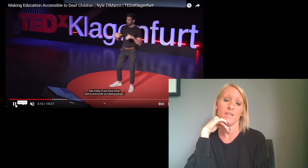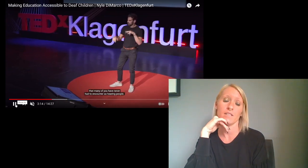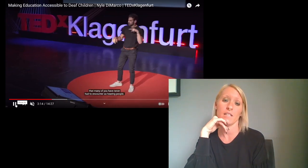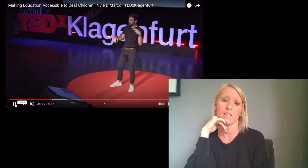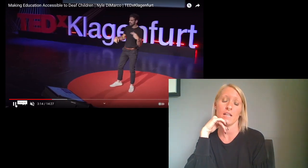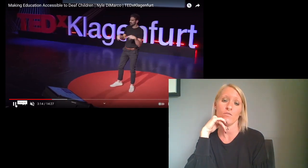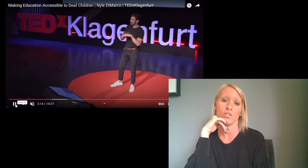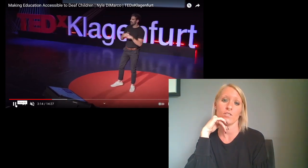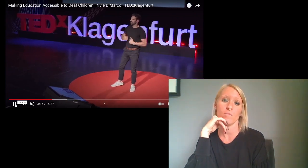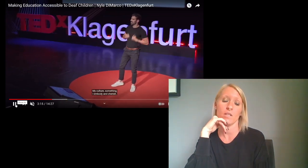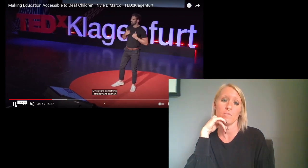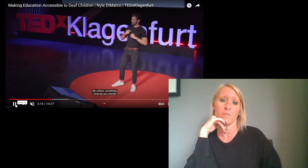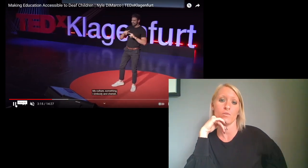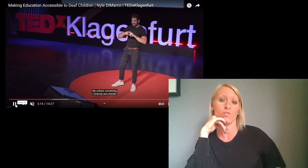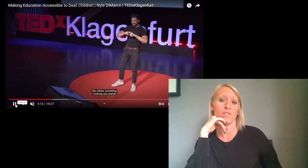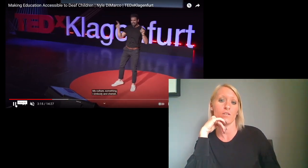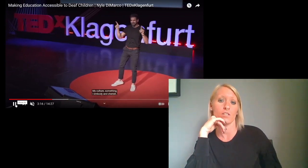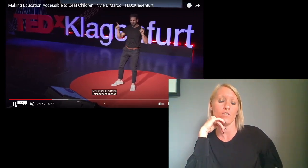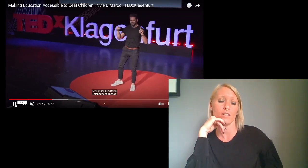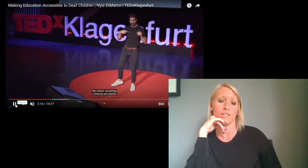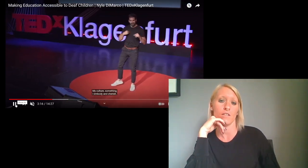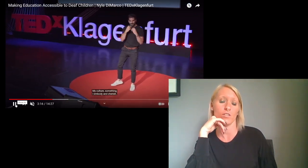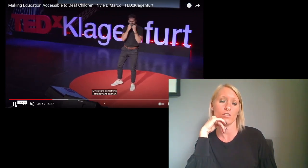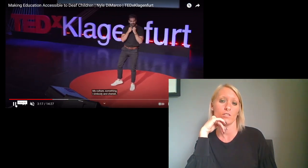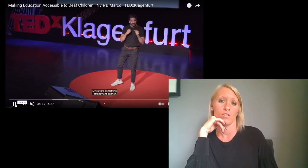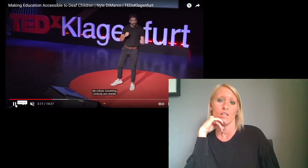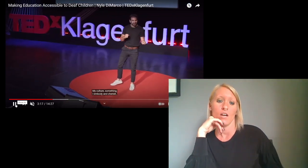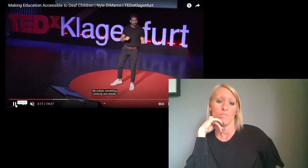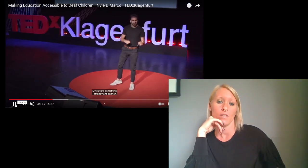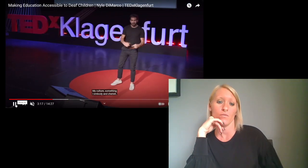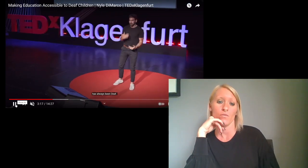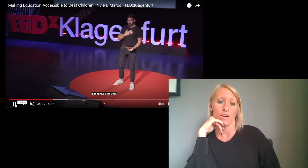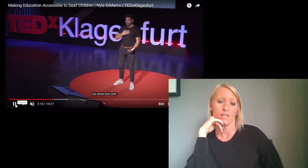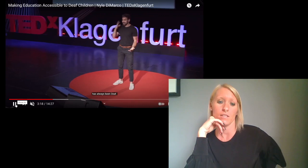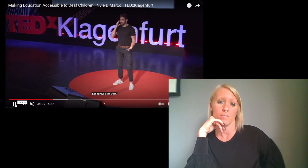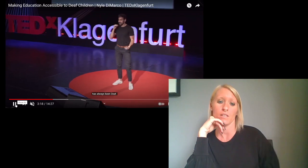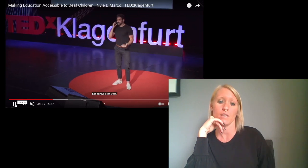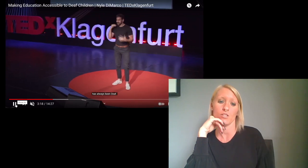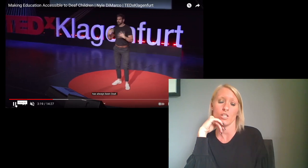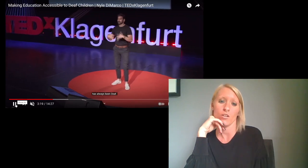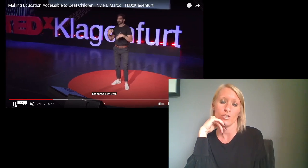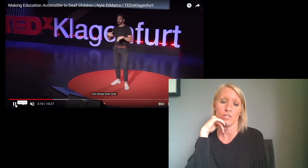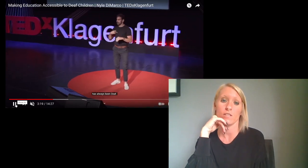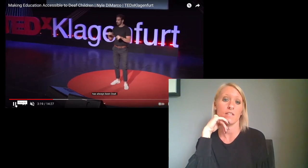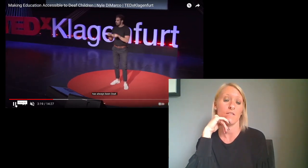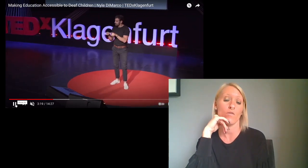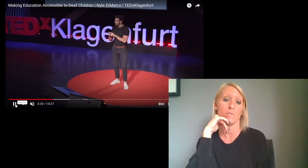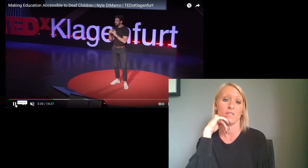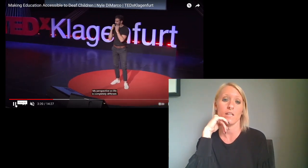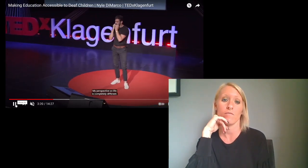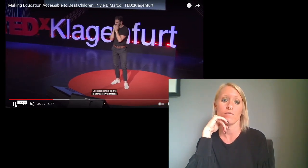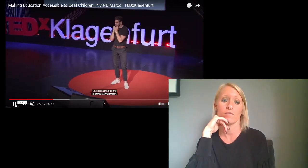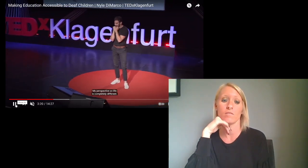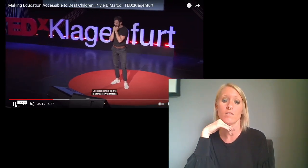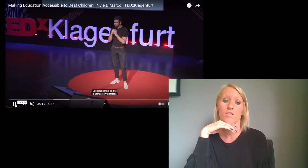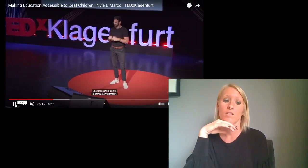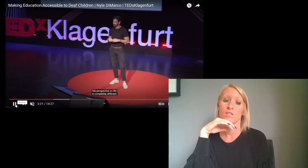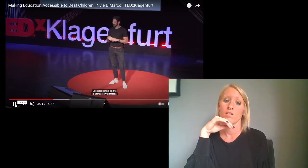And many things that I encountered, many people that are hearing never have been through that. It's something that I cherish and that I've always been